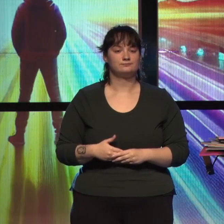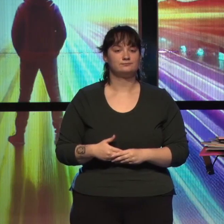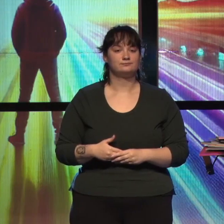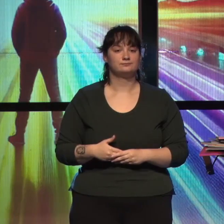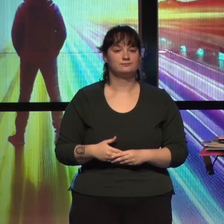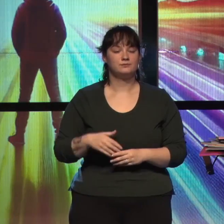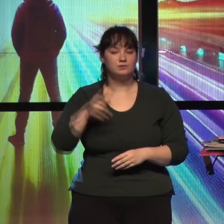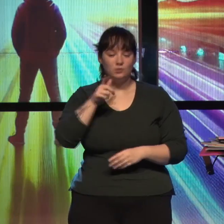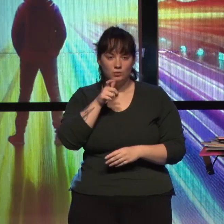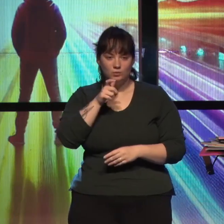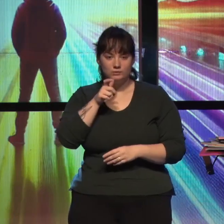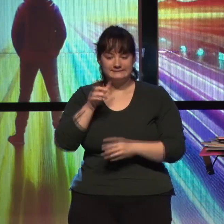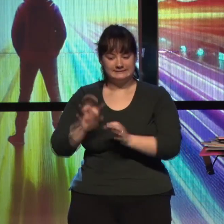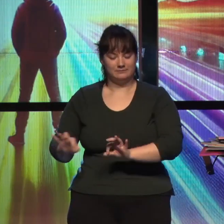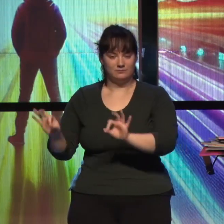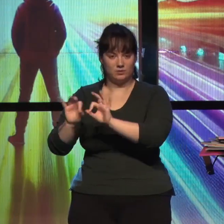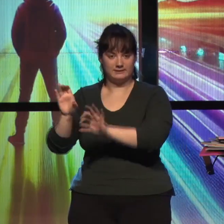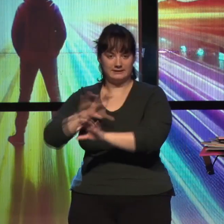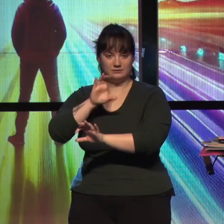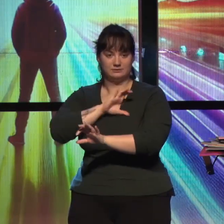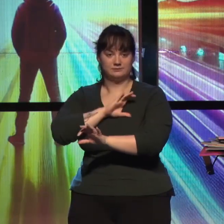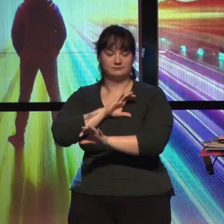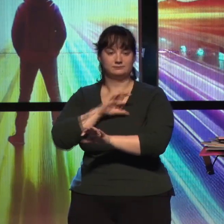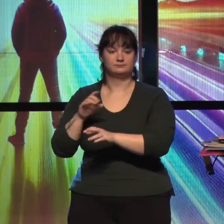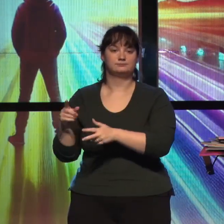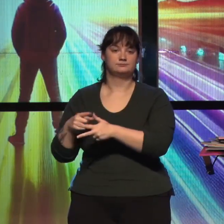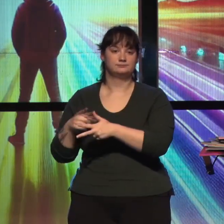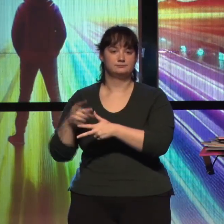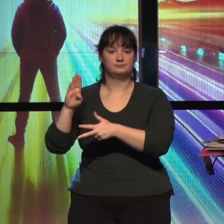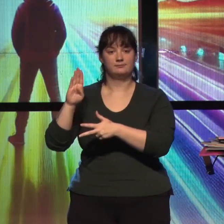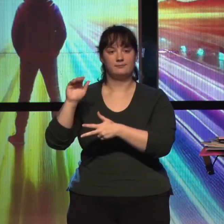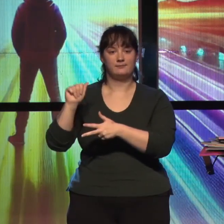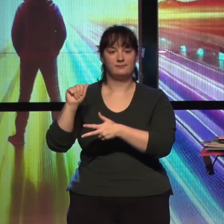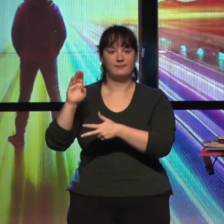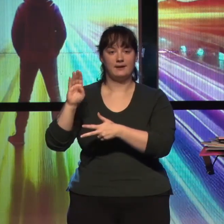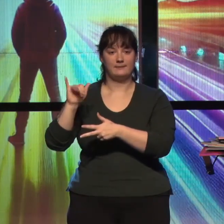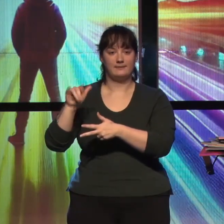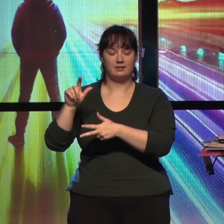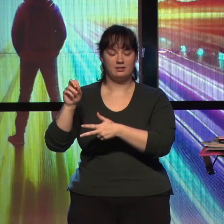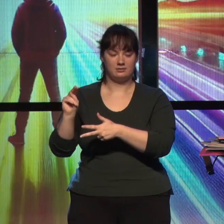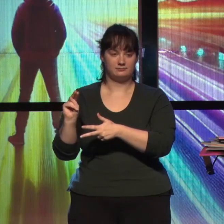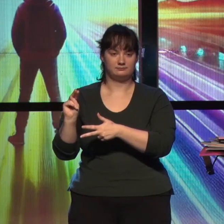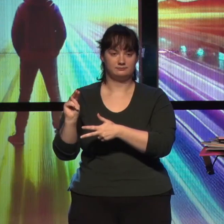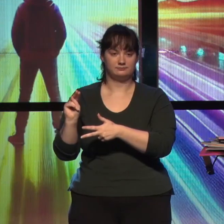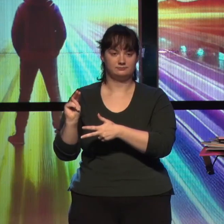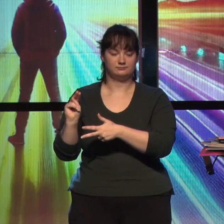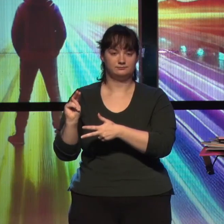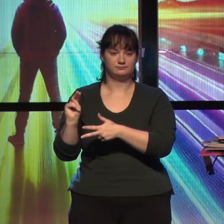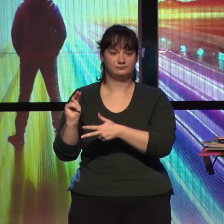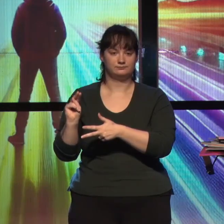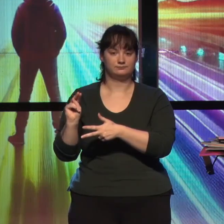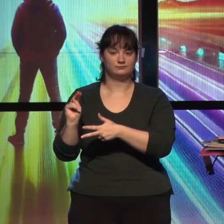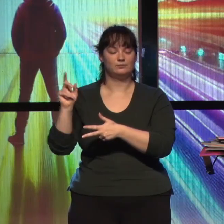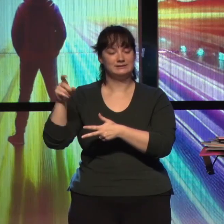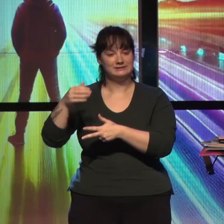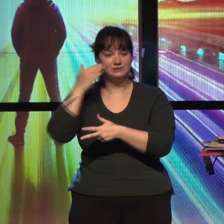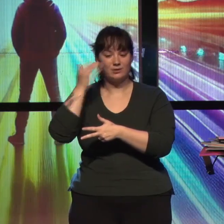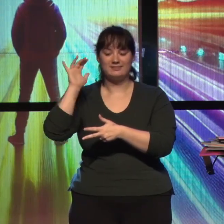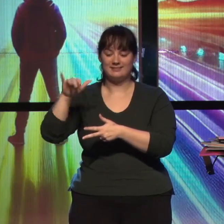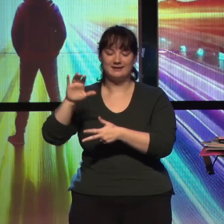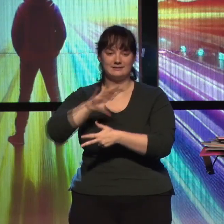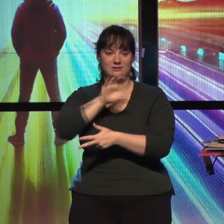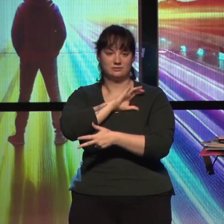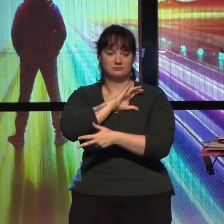all about? Okay, major players. First is Babylon. You cannot understand Revelation if we don't get the character Babylon. Now,